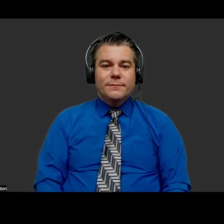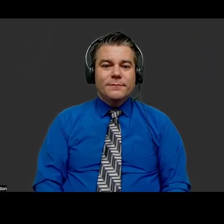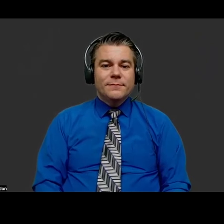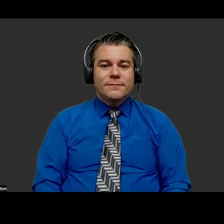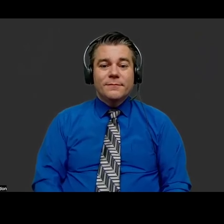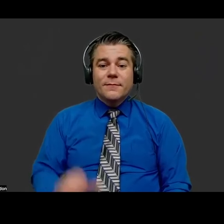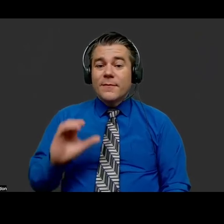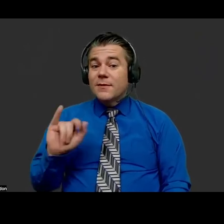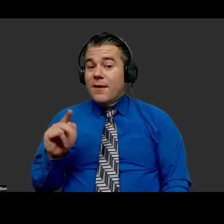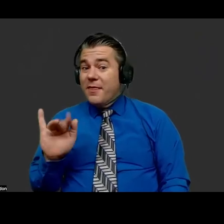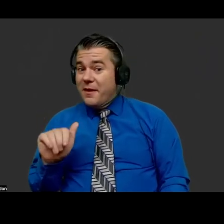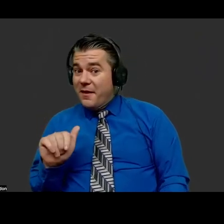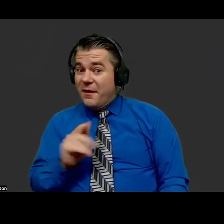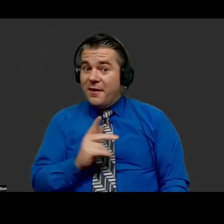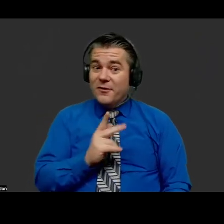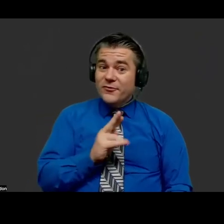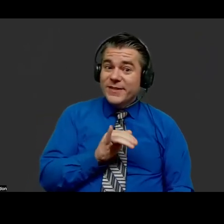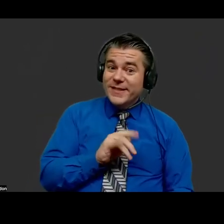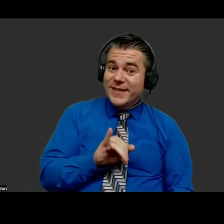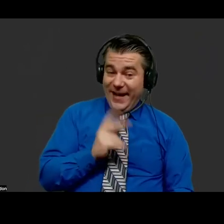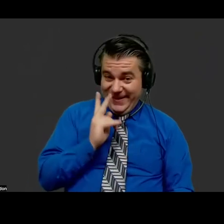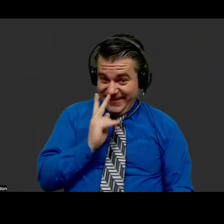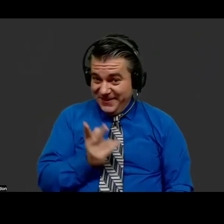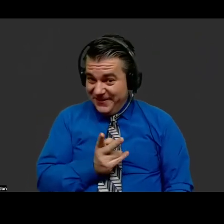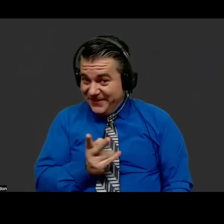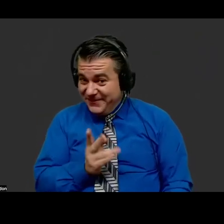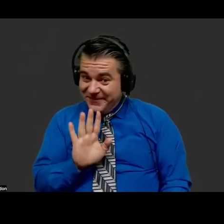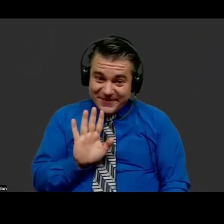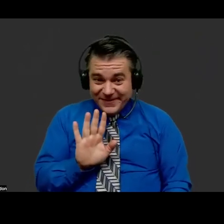Cynthia or Christy? I see you up there.